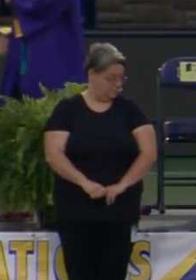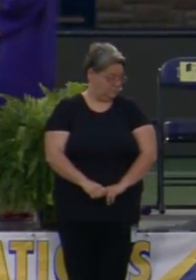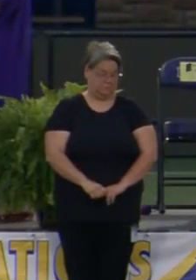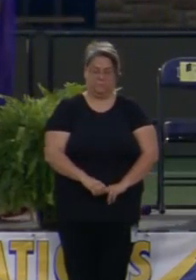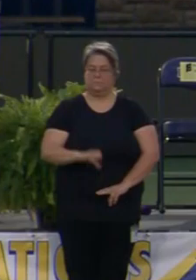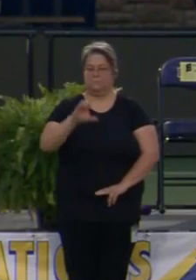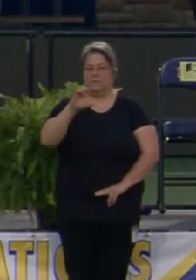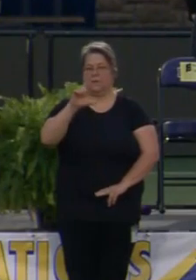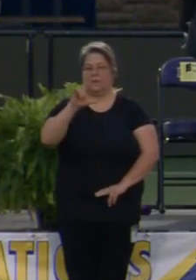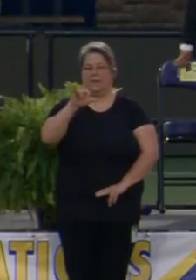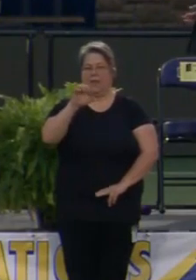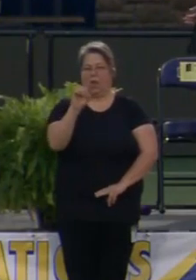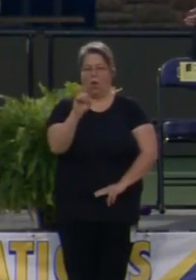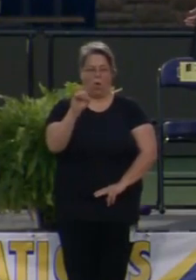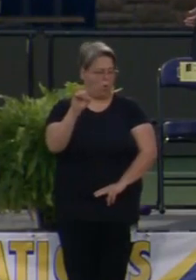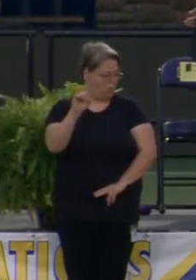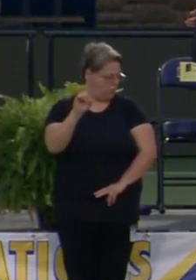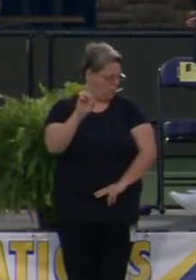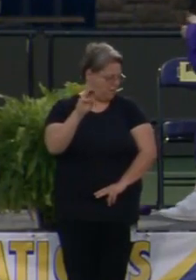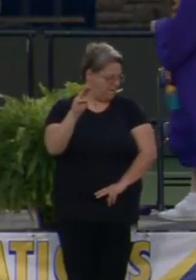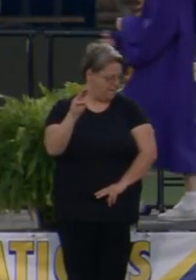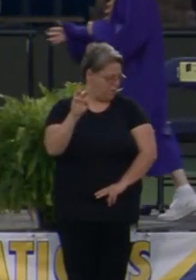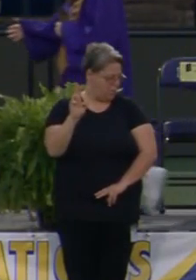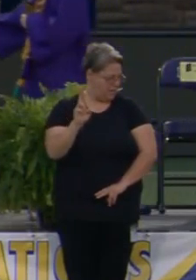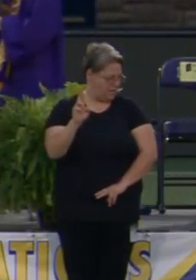Cleo Reina Maya Johnson.